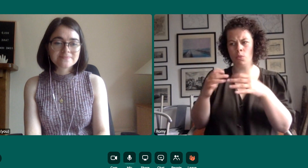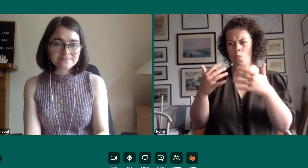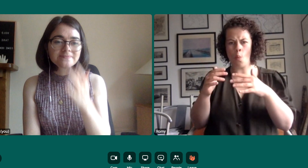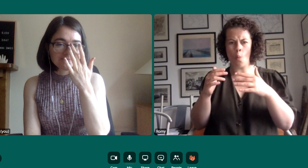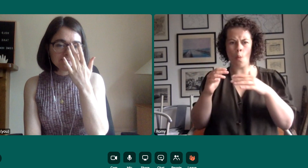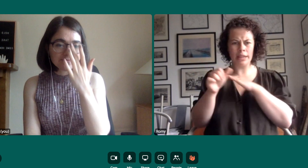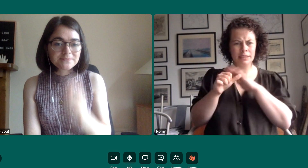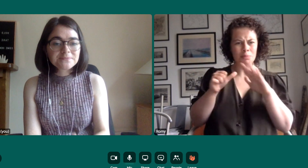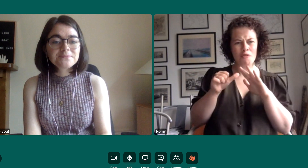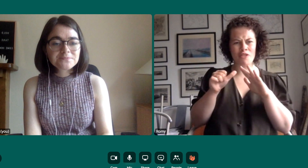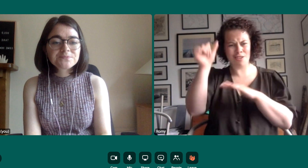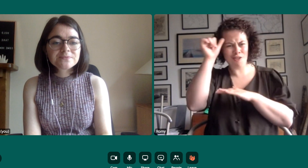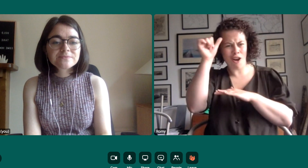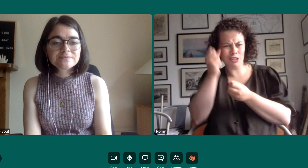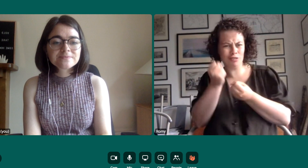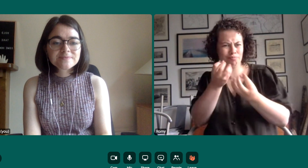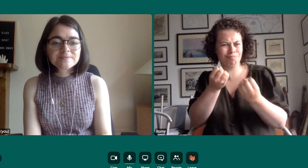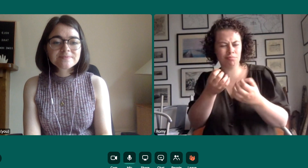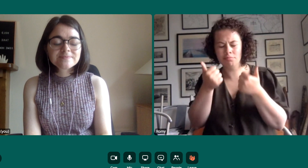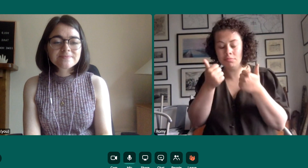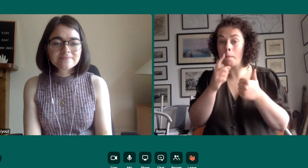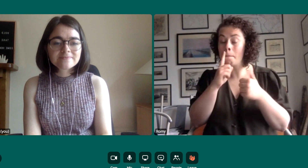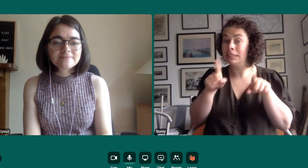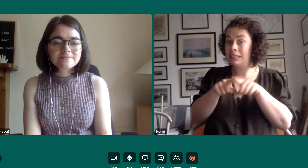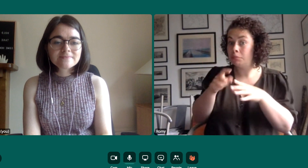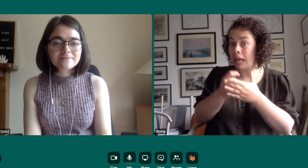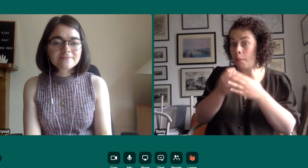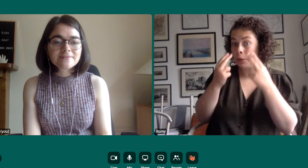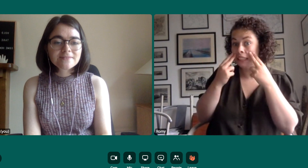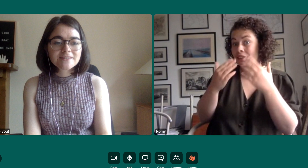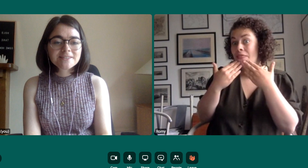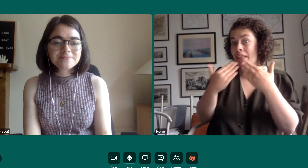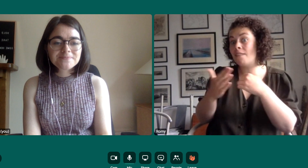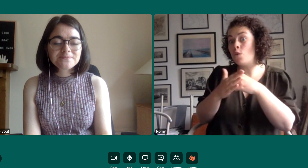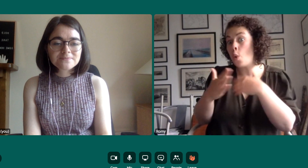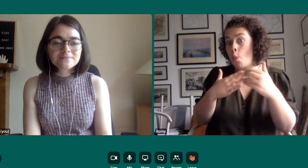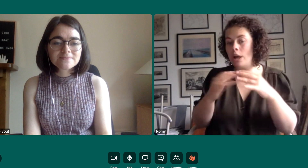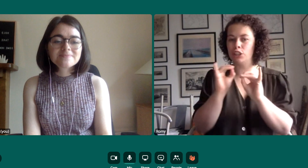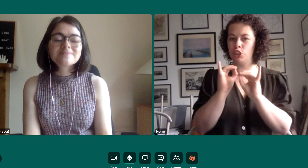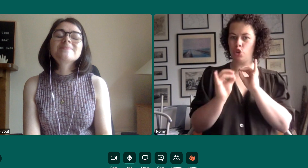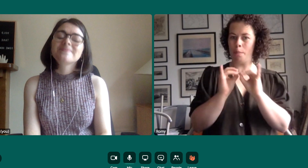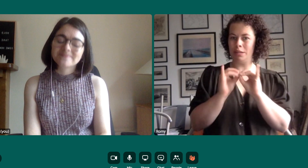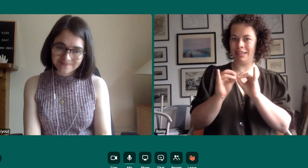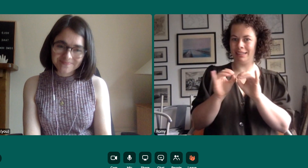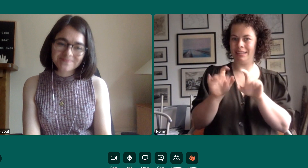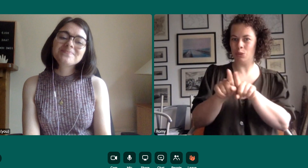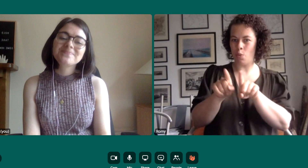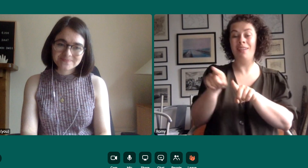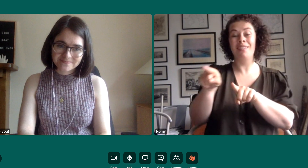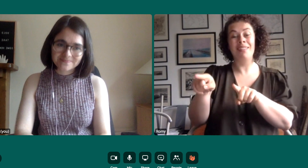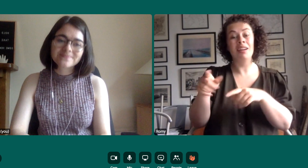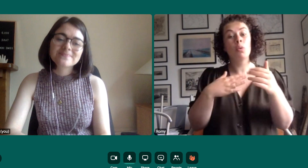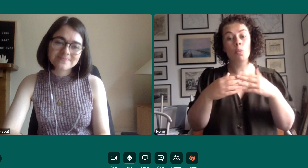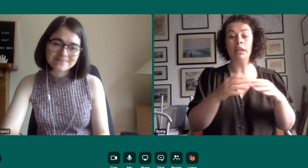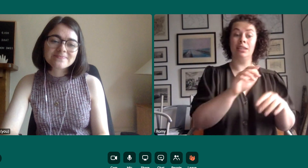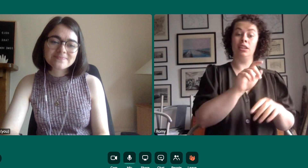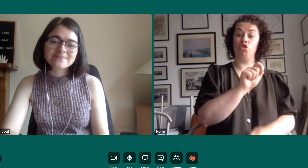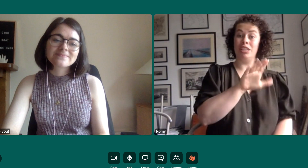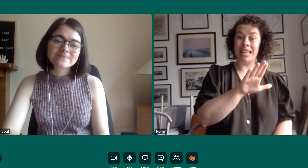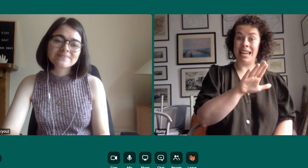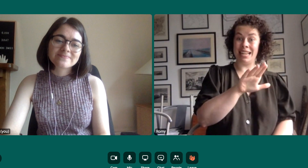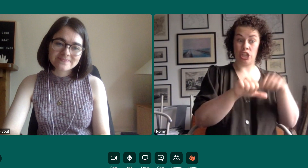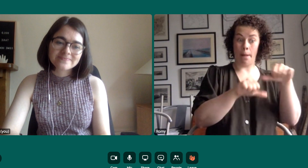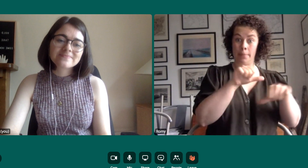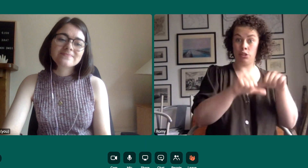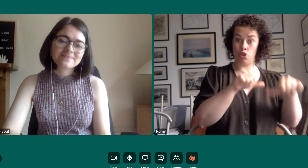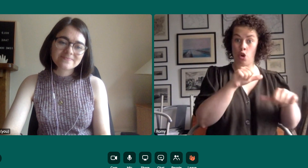but also we need to thank her for interpreting for Teresa Lynch, the Deaf Interpreter episode, I